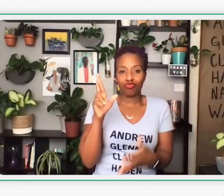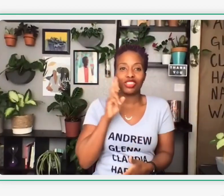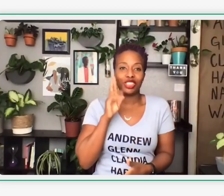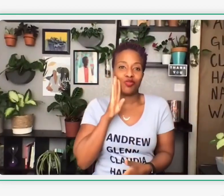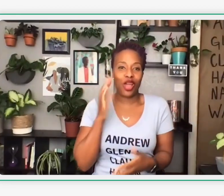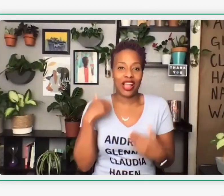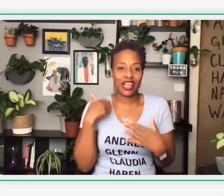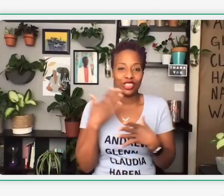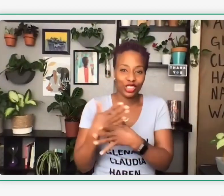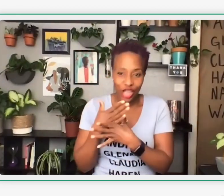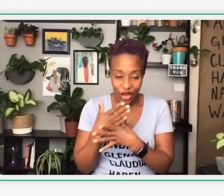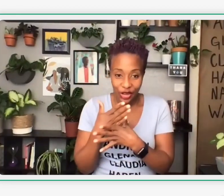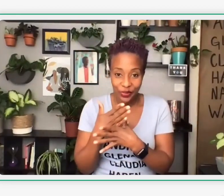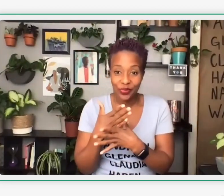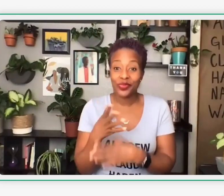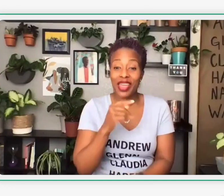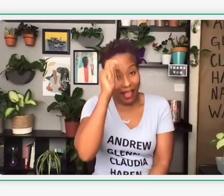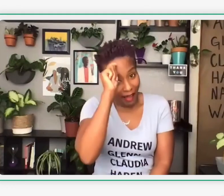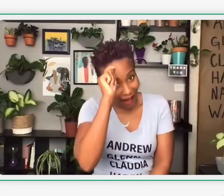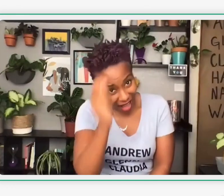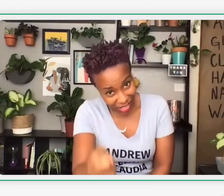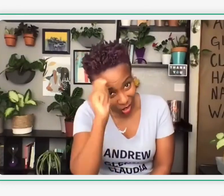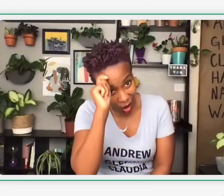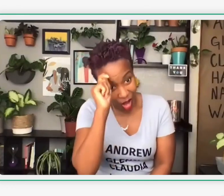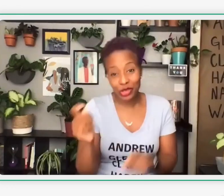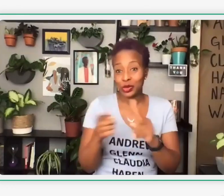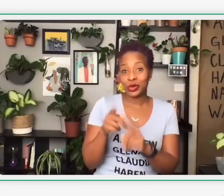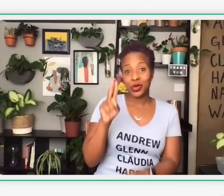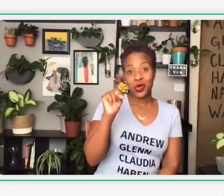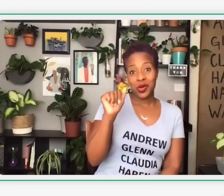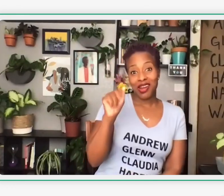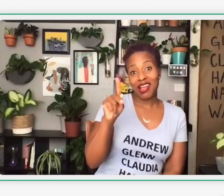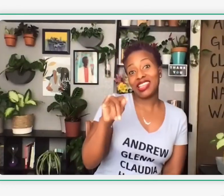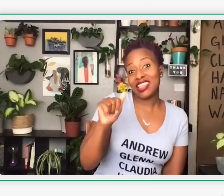So some closing thoughts. I've already seen the information that